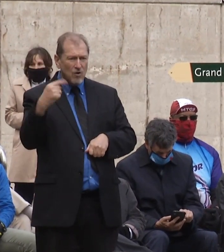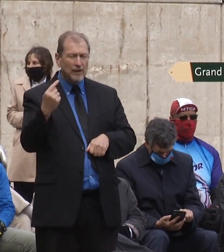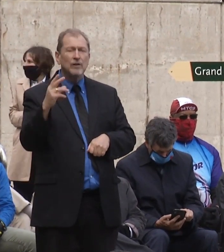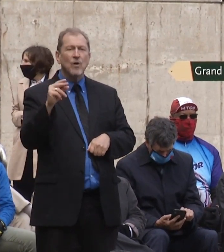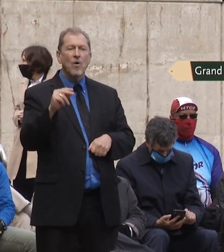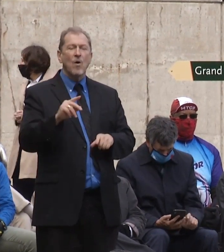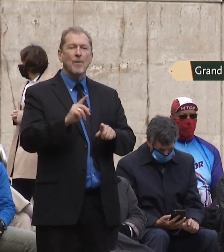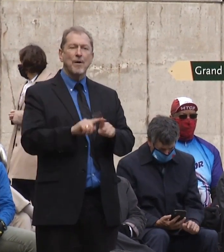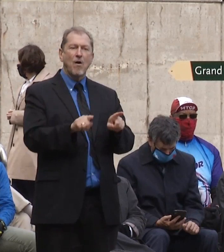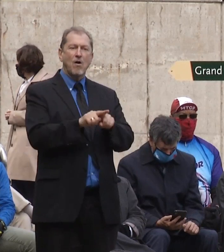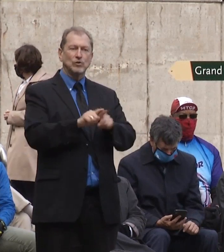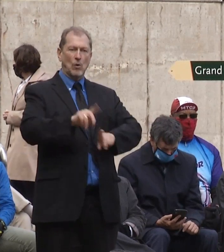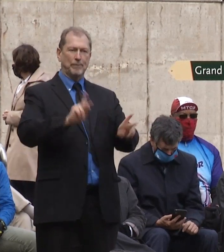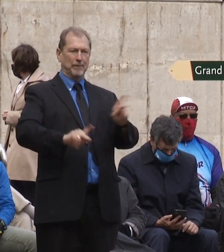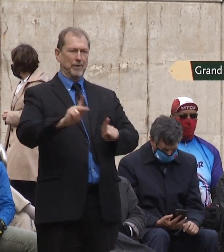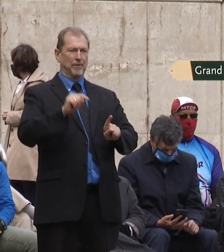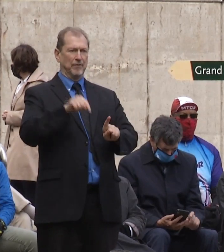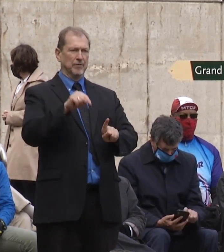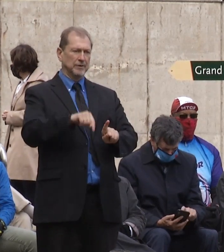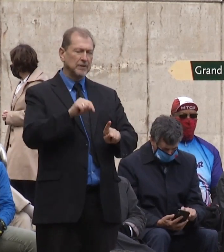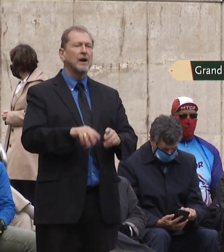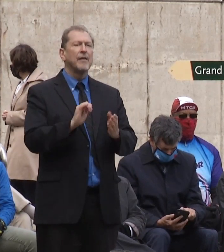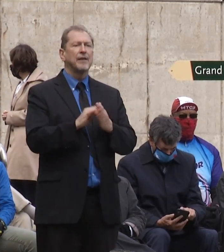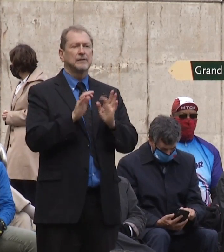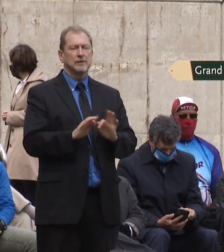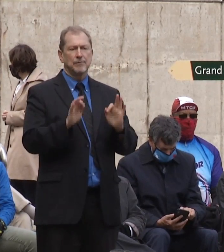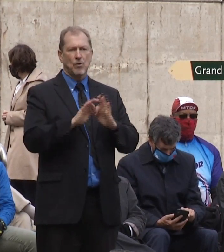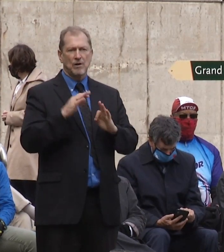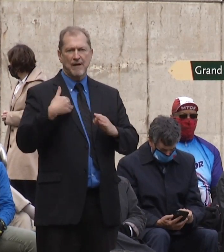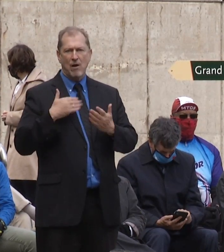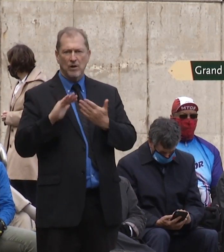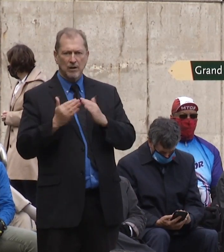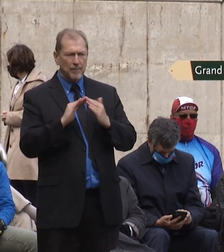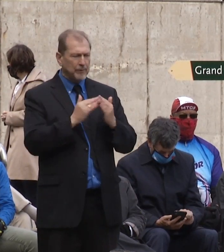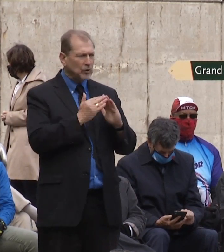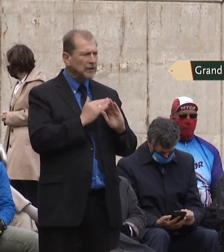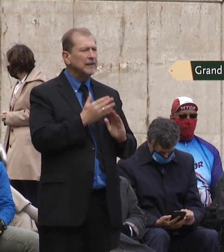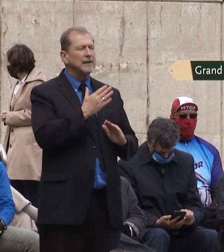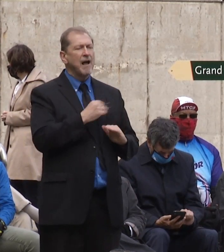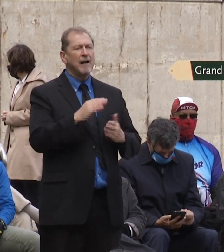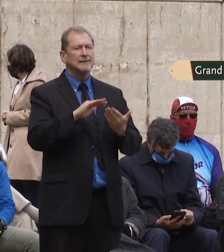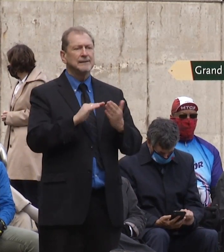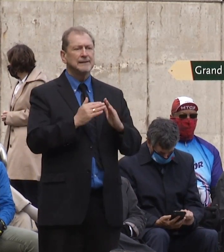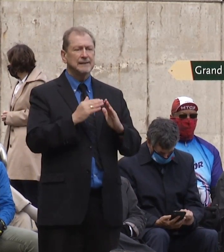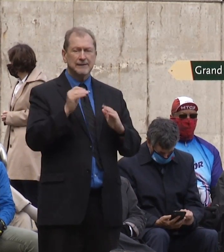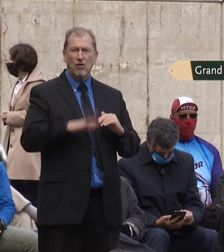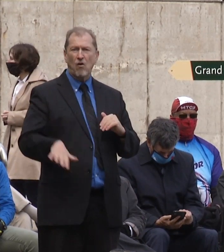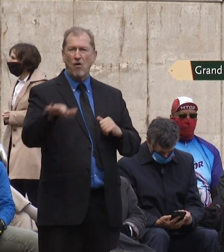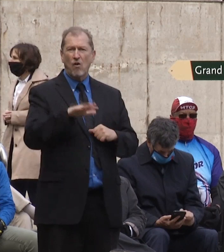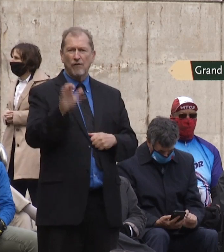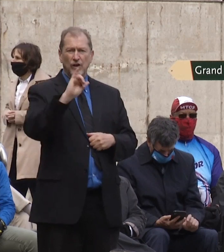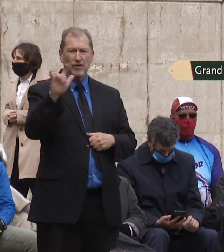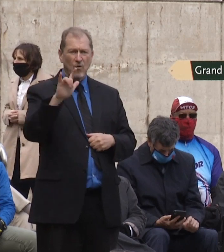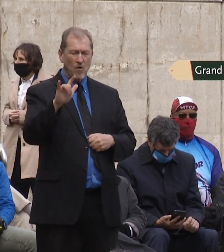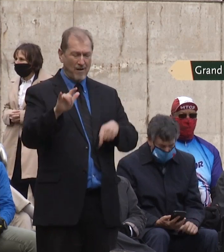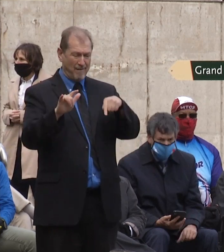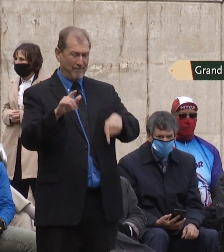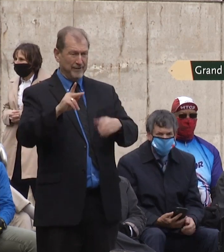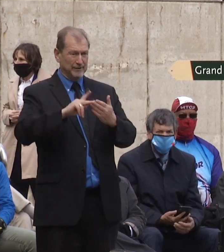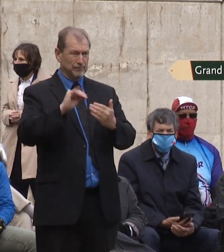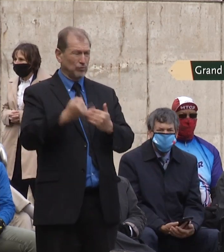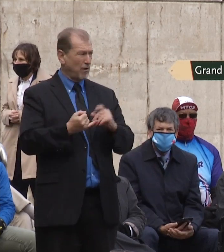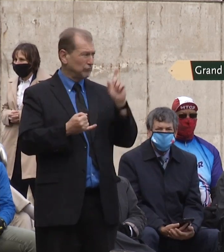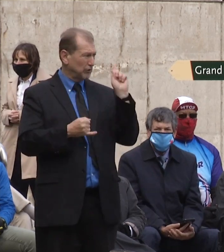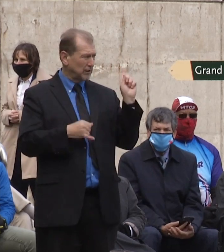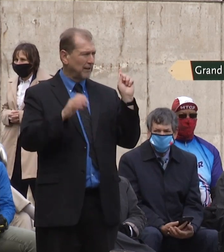we place on our communities and cities throughout Illinois. This project, and